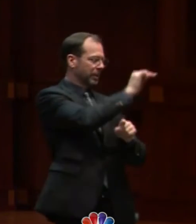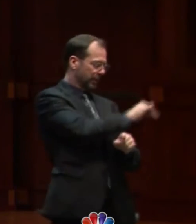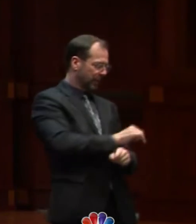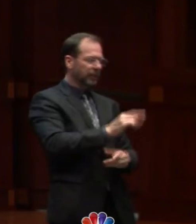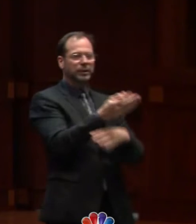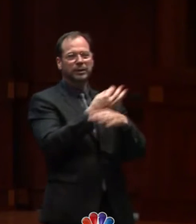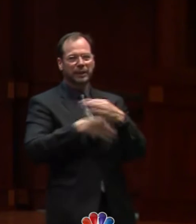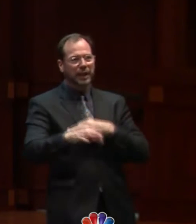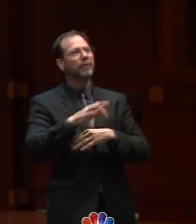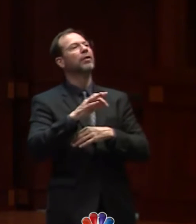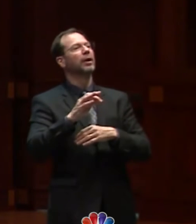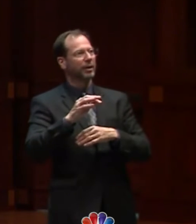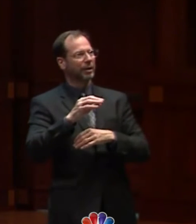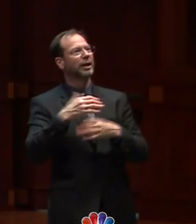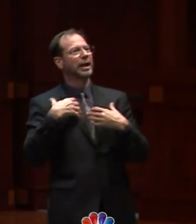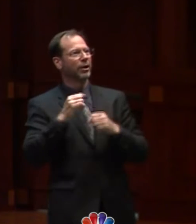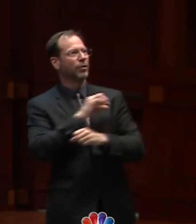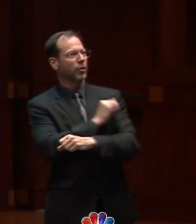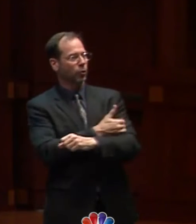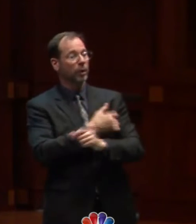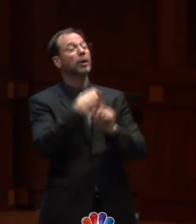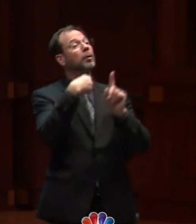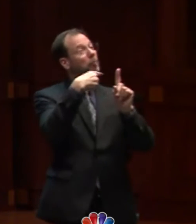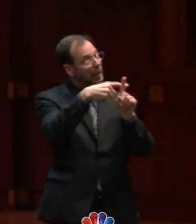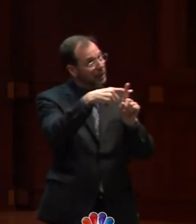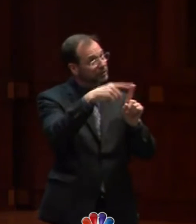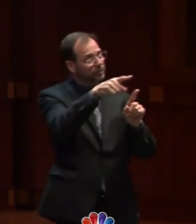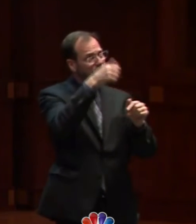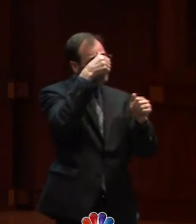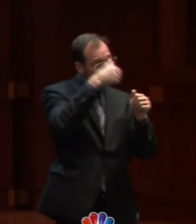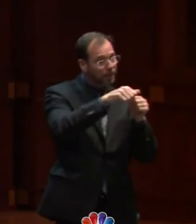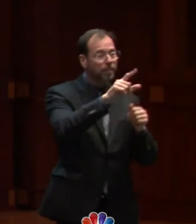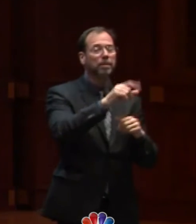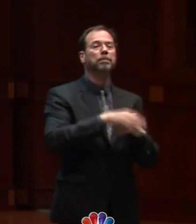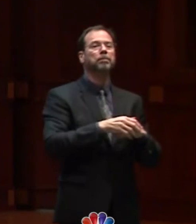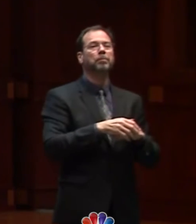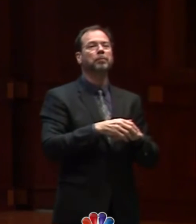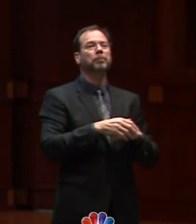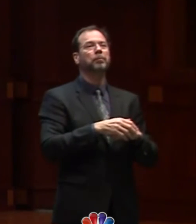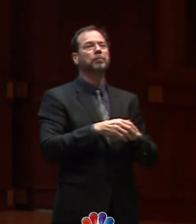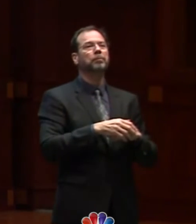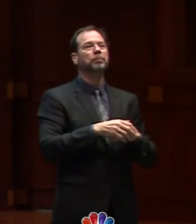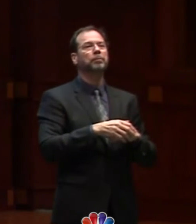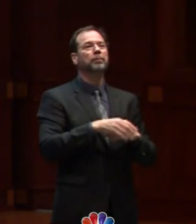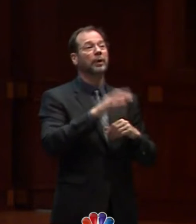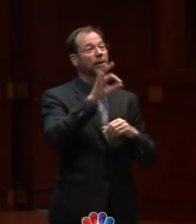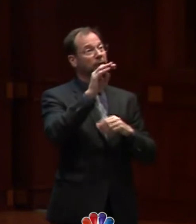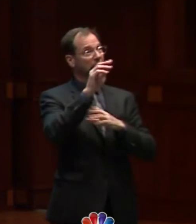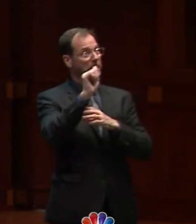to public health authorities. In addition to that, remember that in addition to the